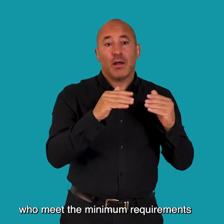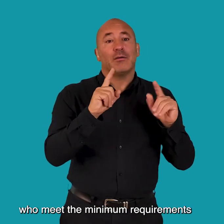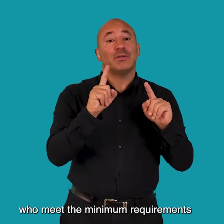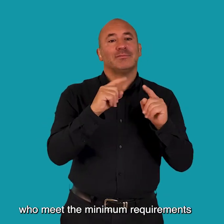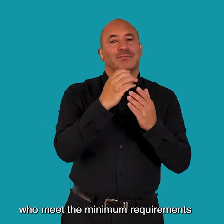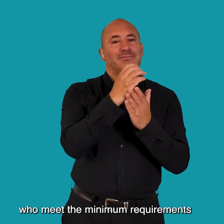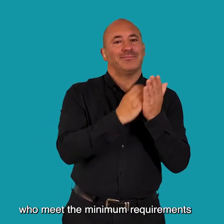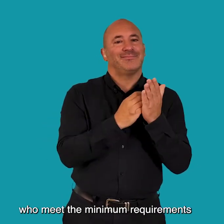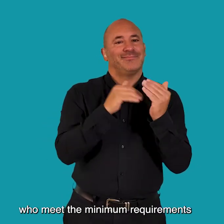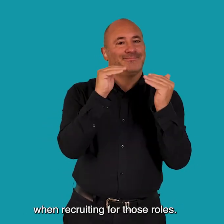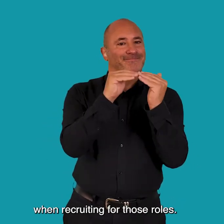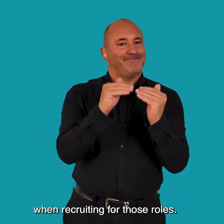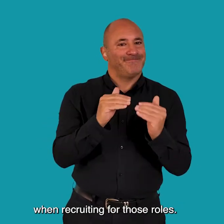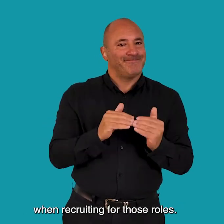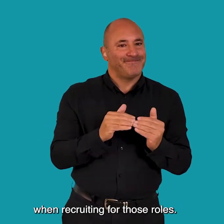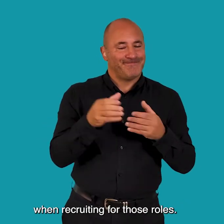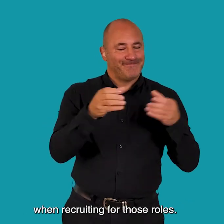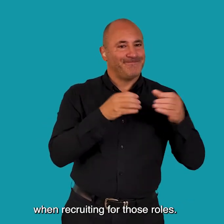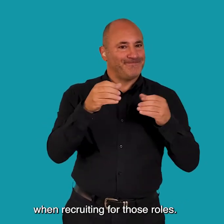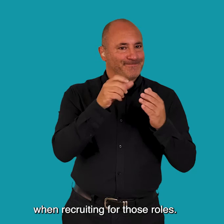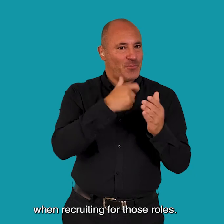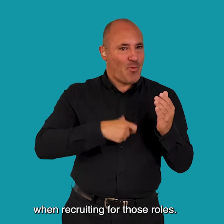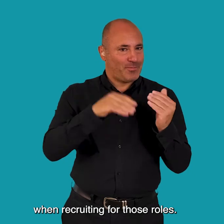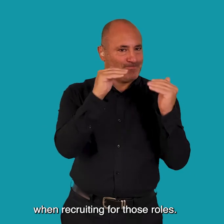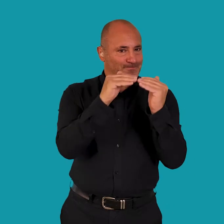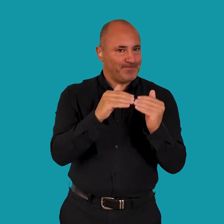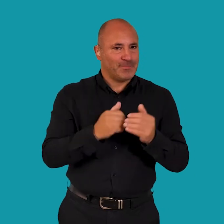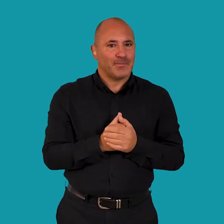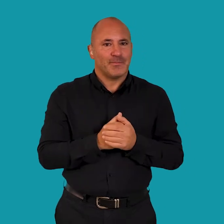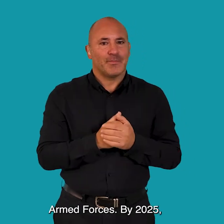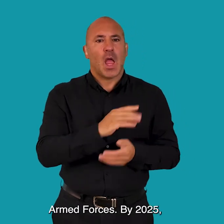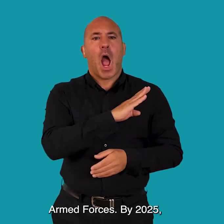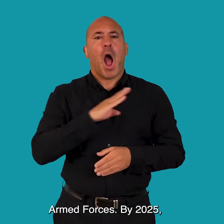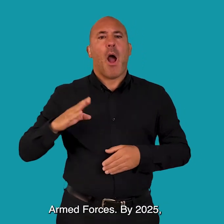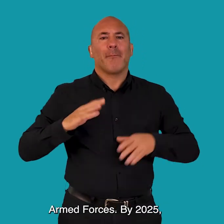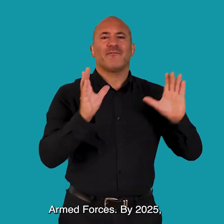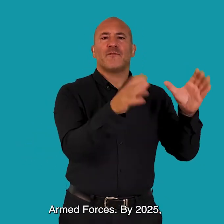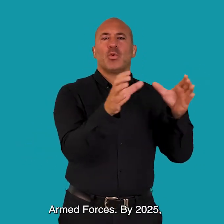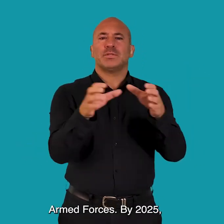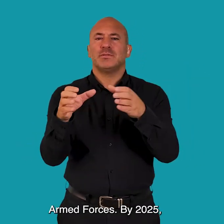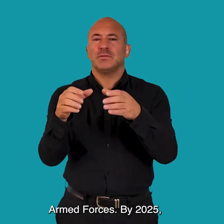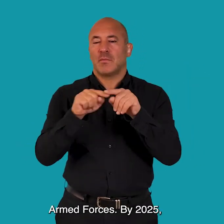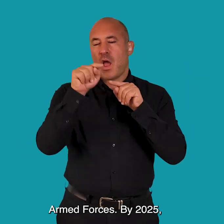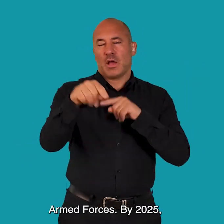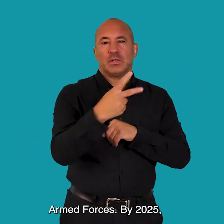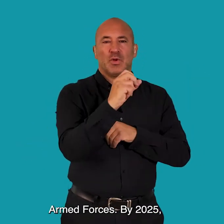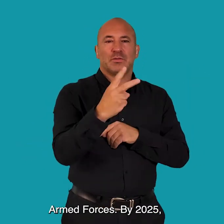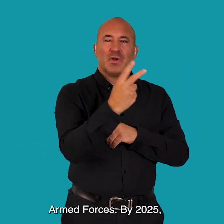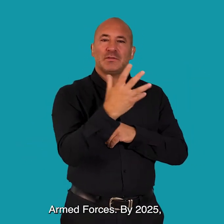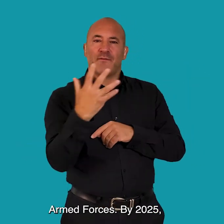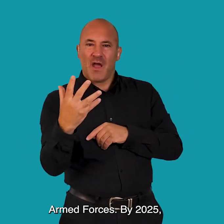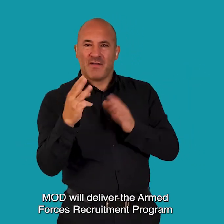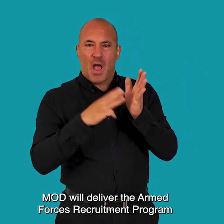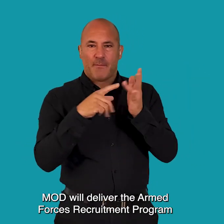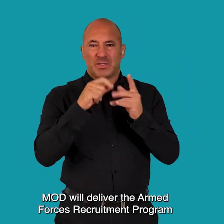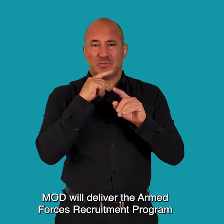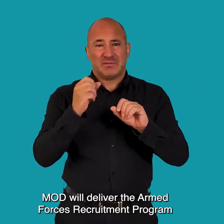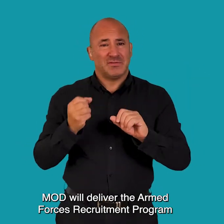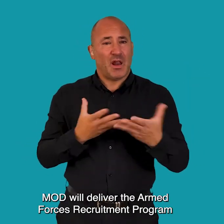minimum requirements when recruiting for those roles. Armed Forces. By 2025, MOD will deliver the